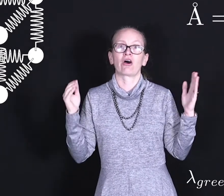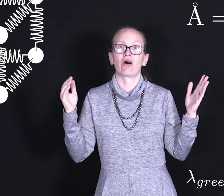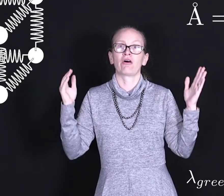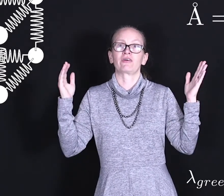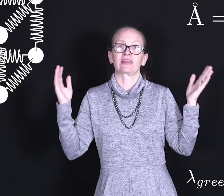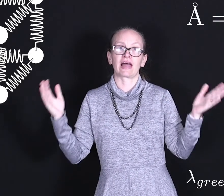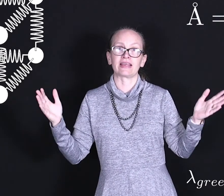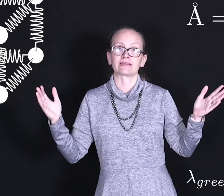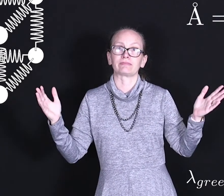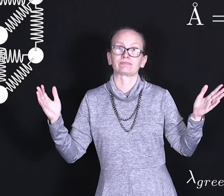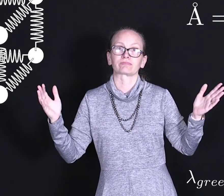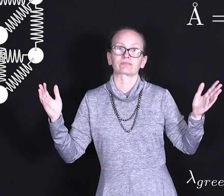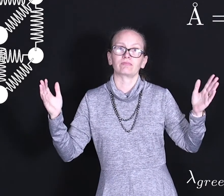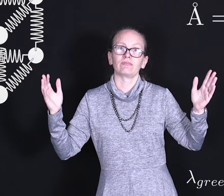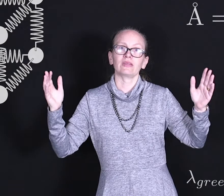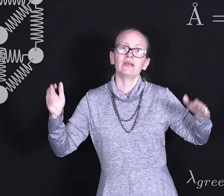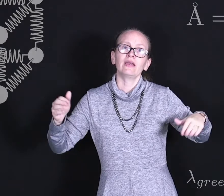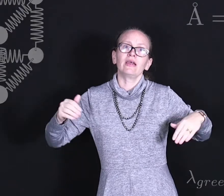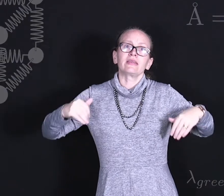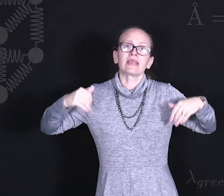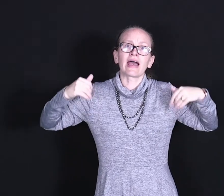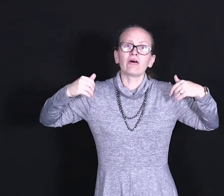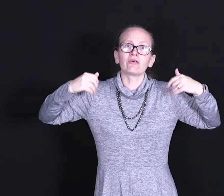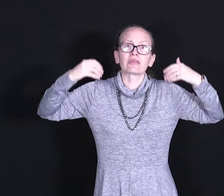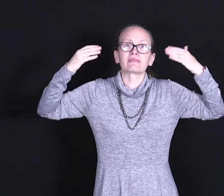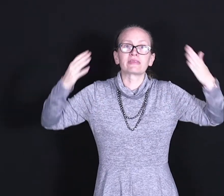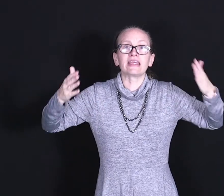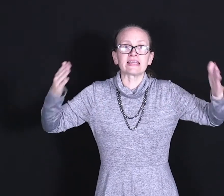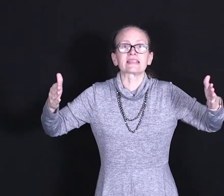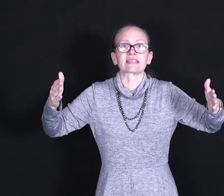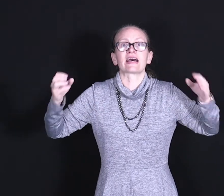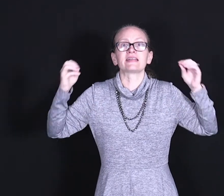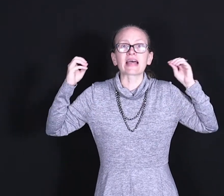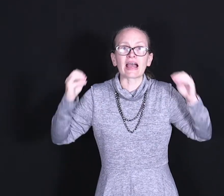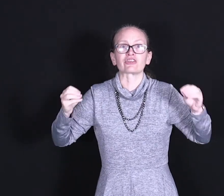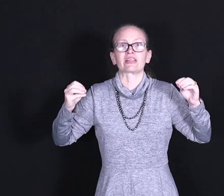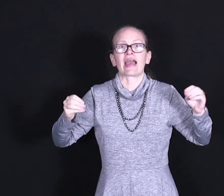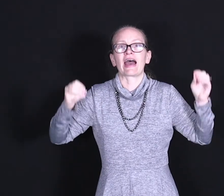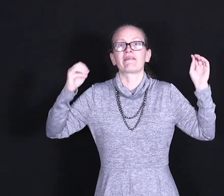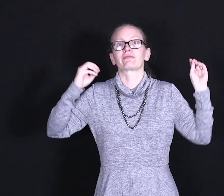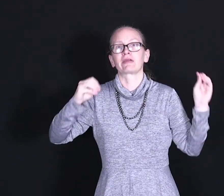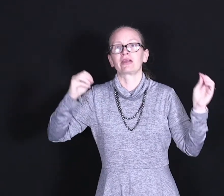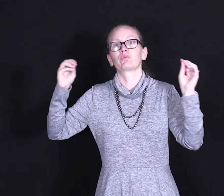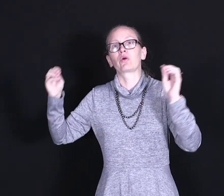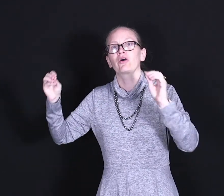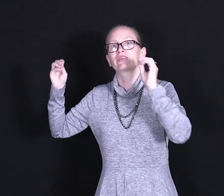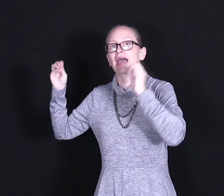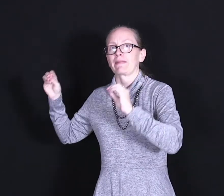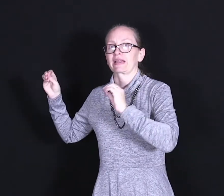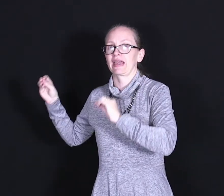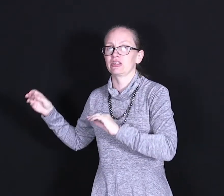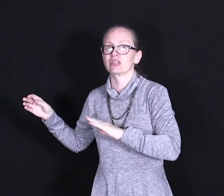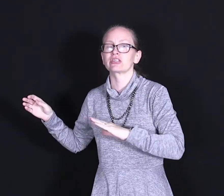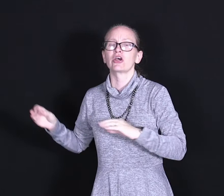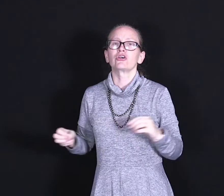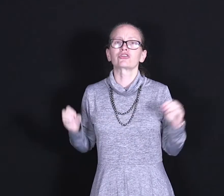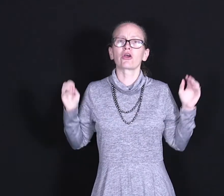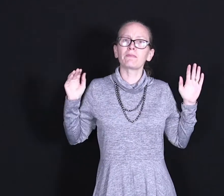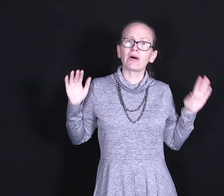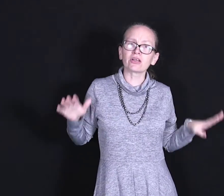of light. Now, this does actually have real-world applications. So